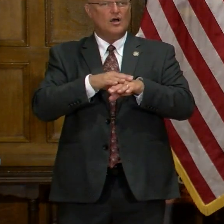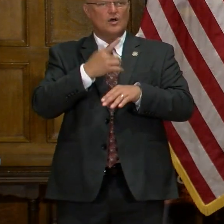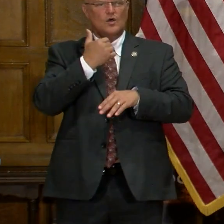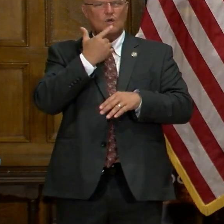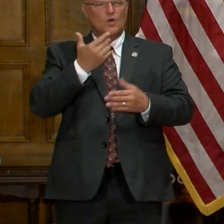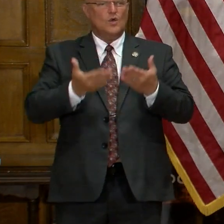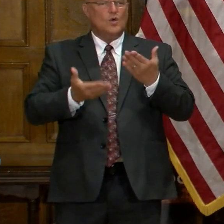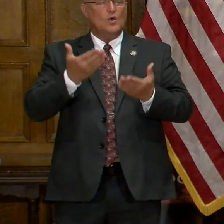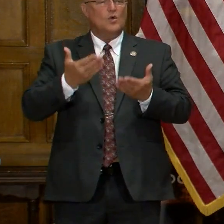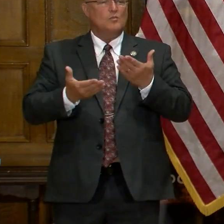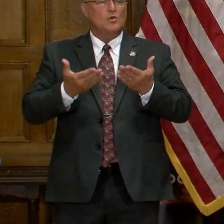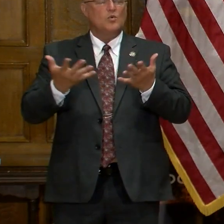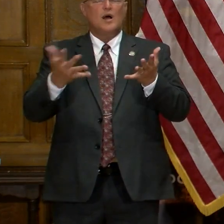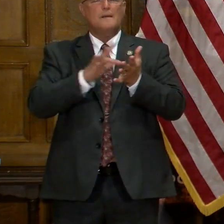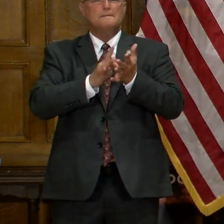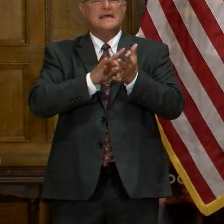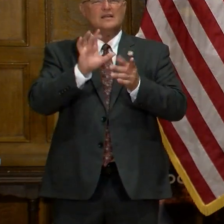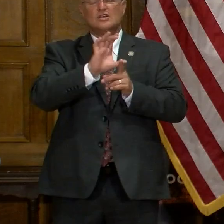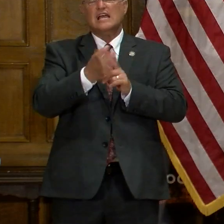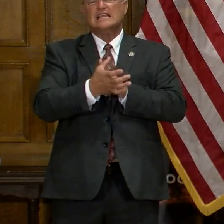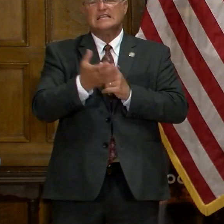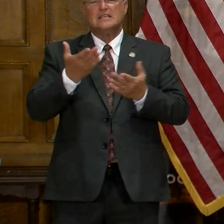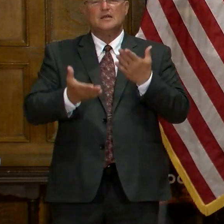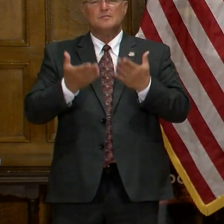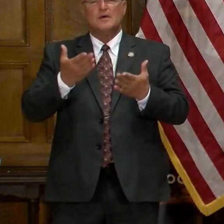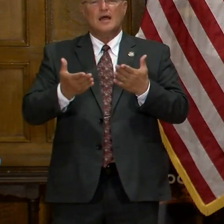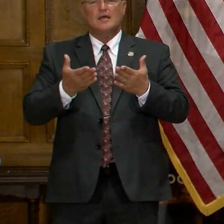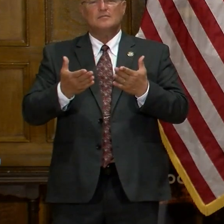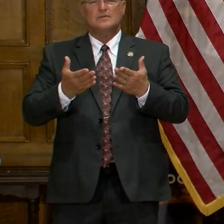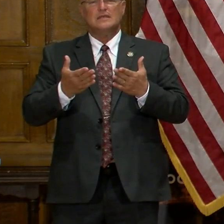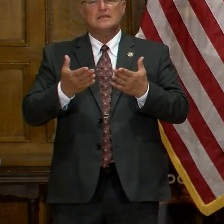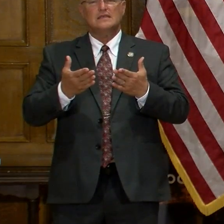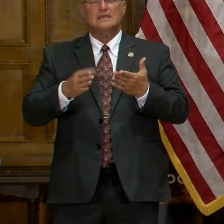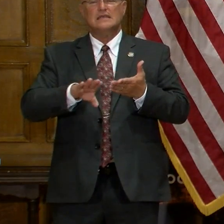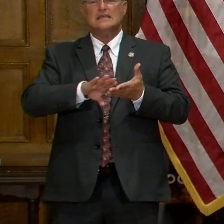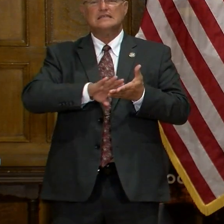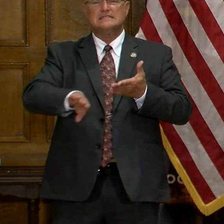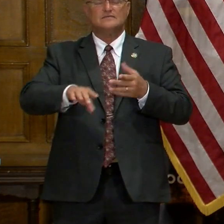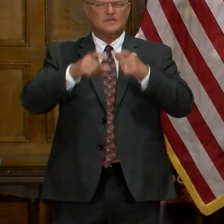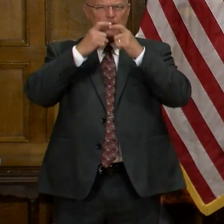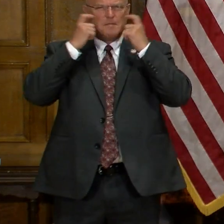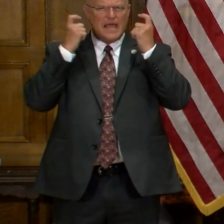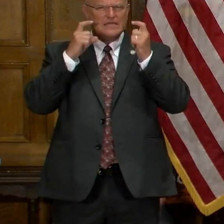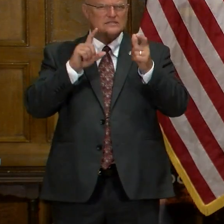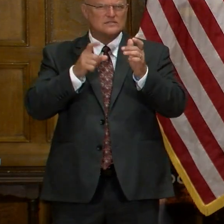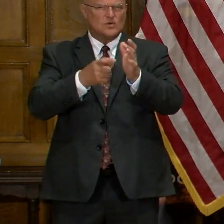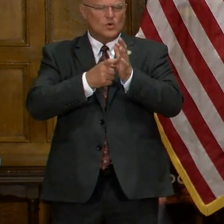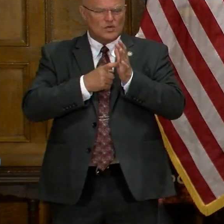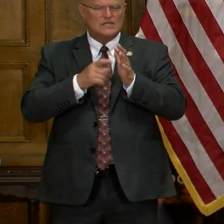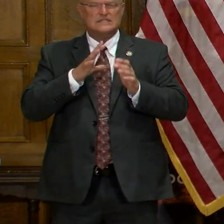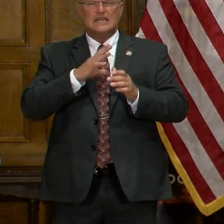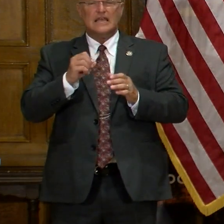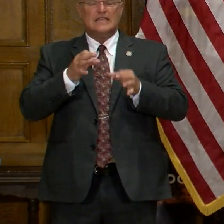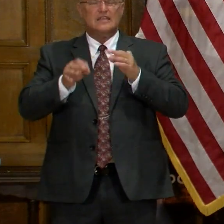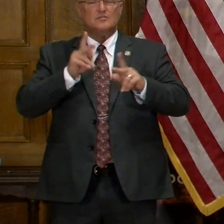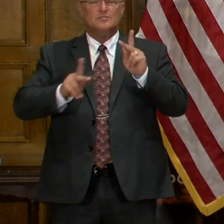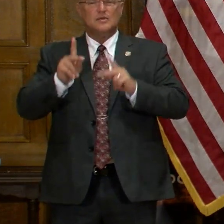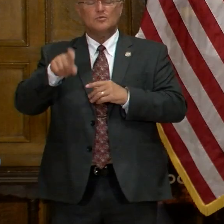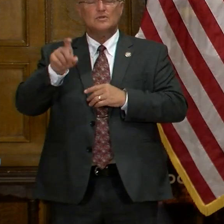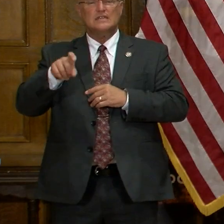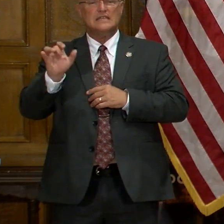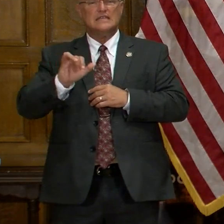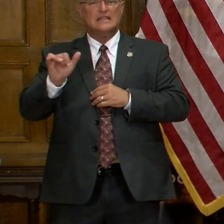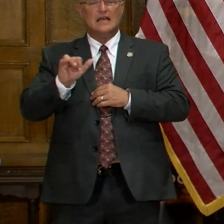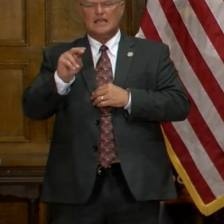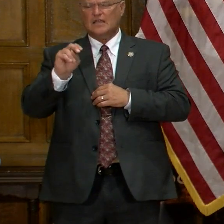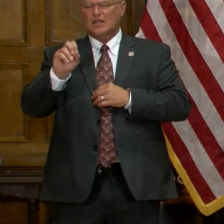might, what medical conditions might be exempt from the mask ordinance, and if people would need like